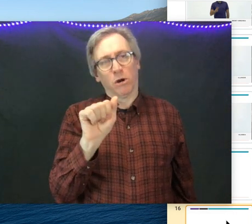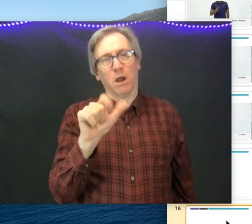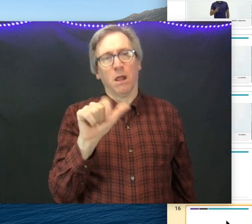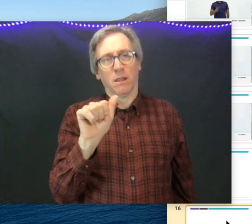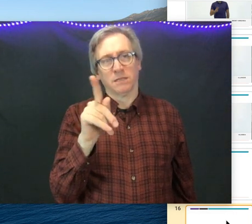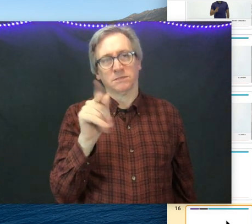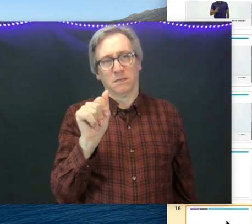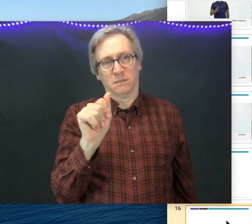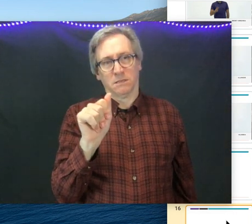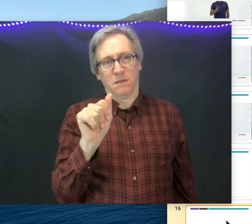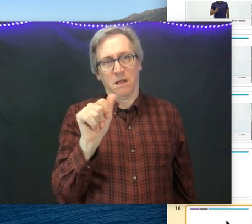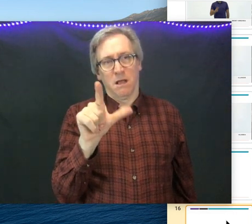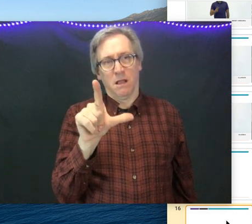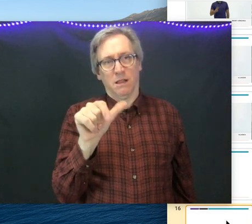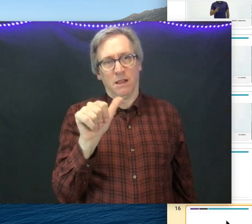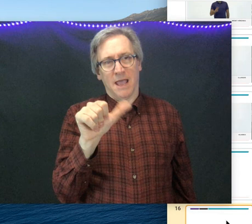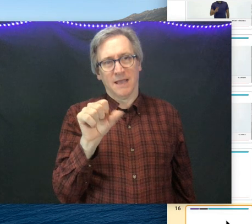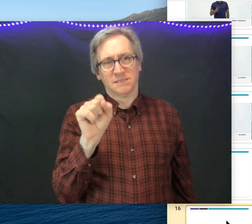or